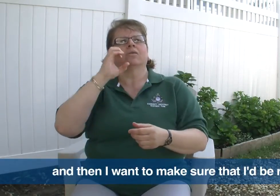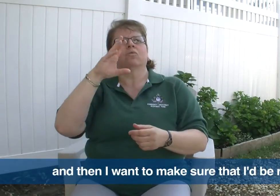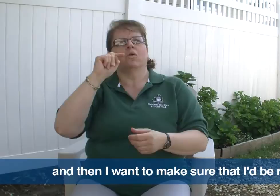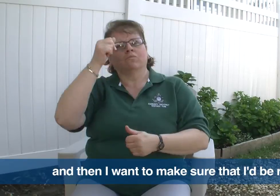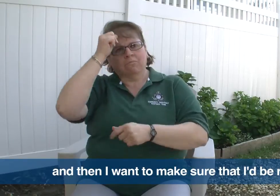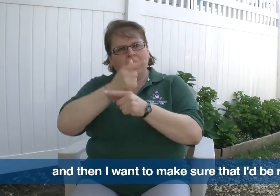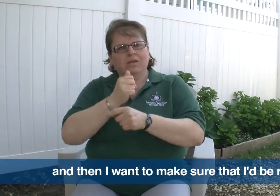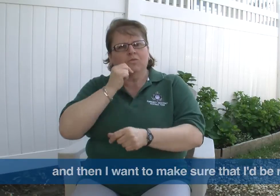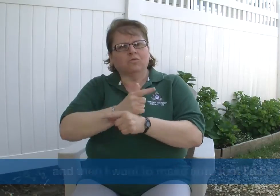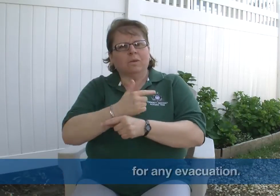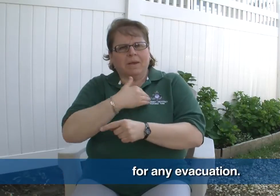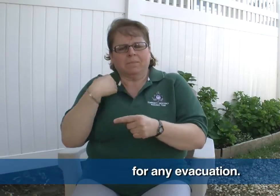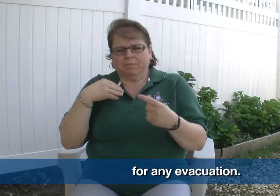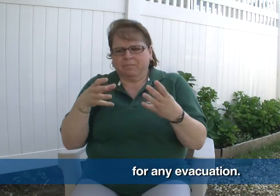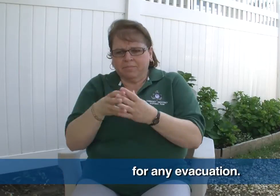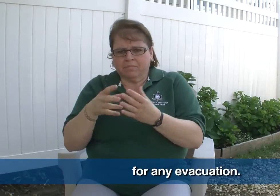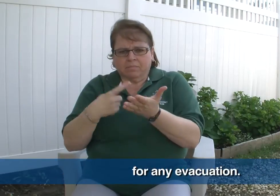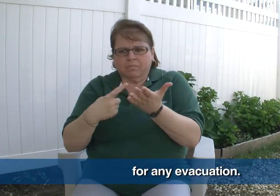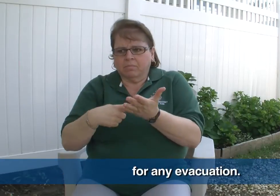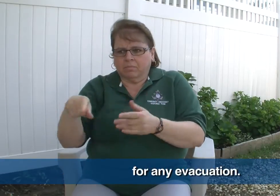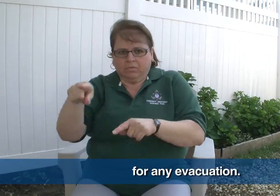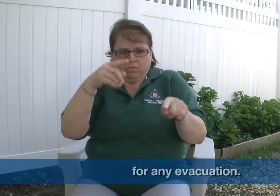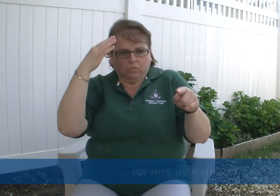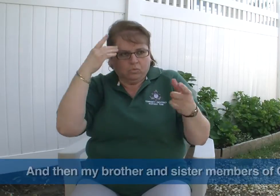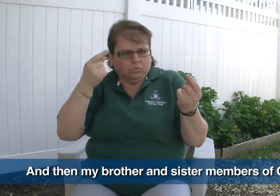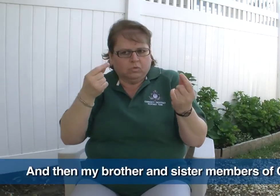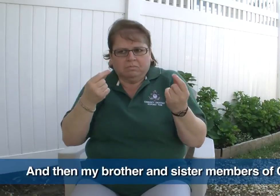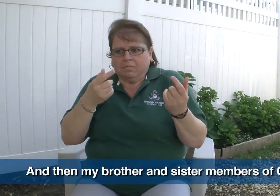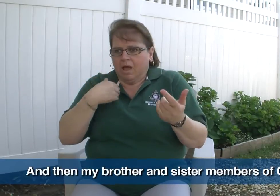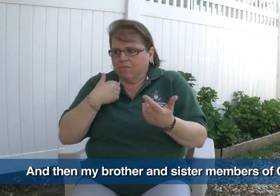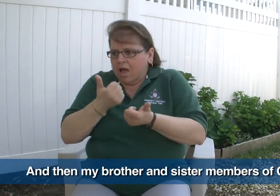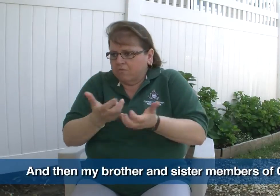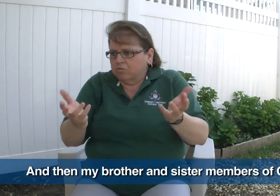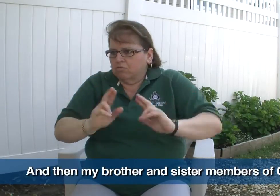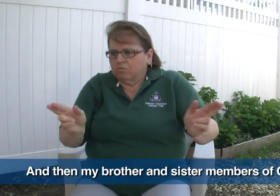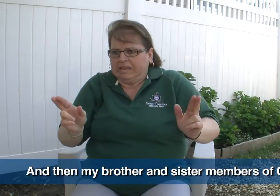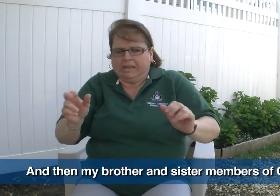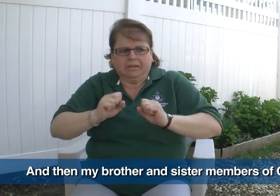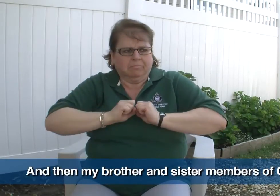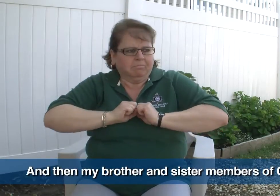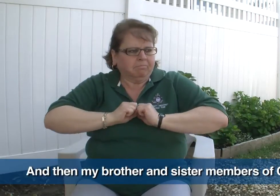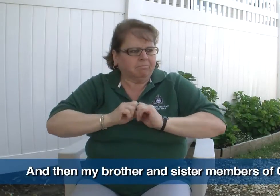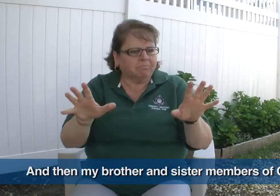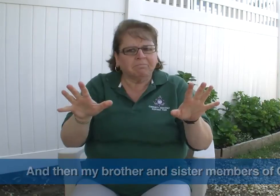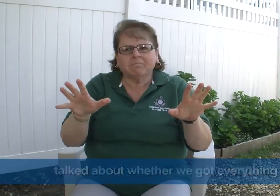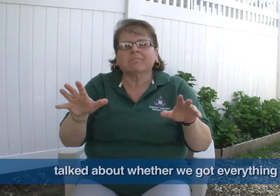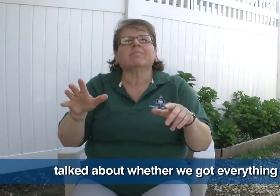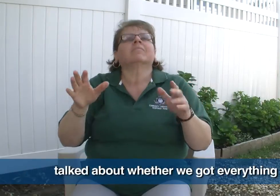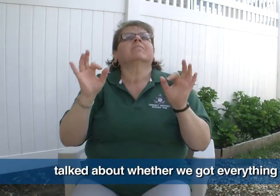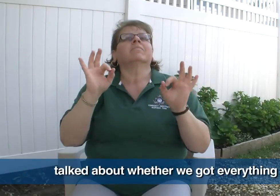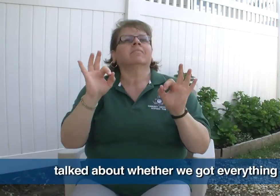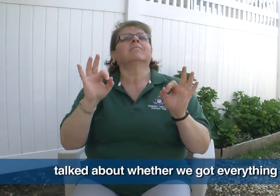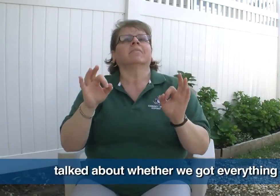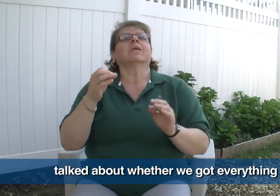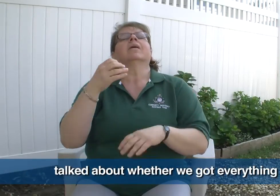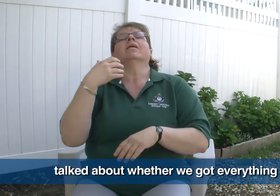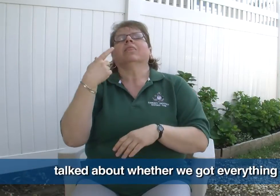make sure that I'd be ready for any evacuation. And then my brother and sister members of CERT and I talked about whether we got everything